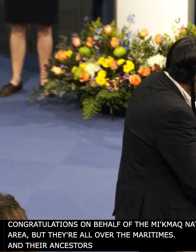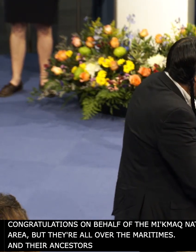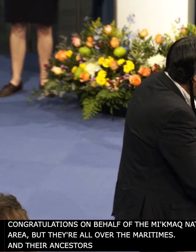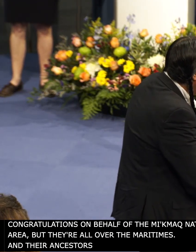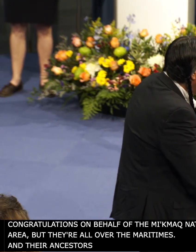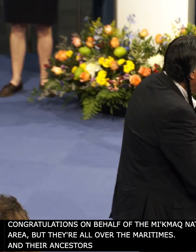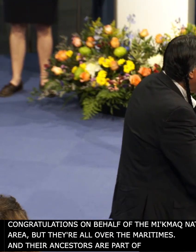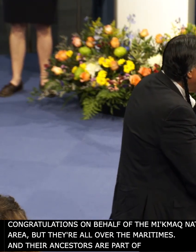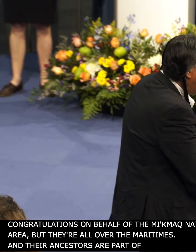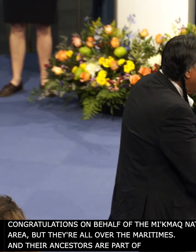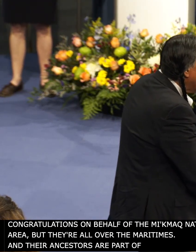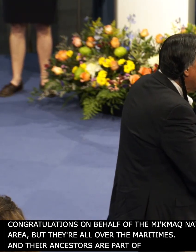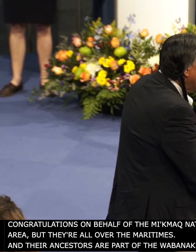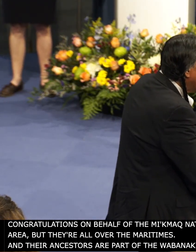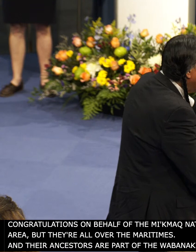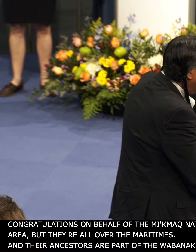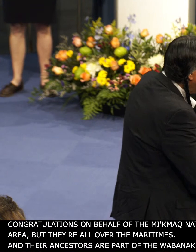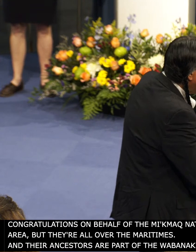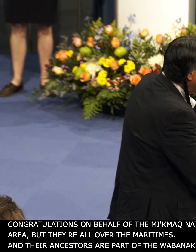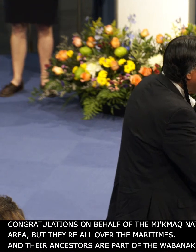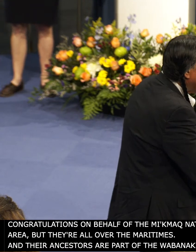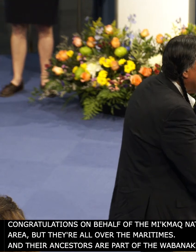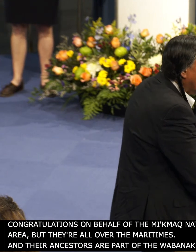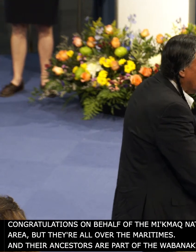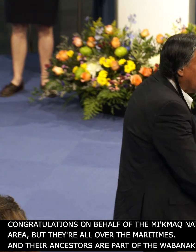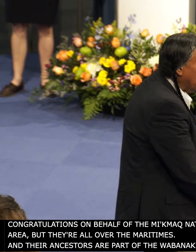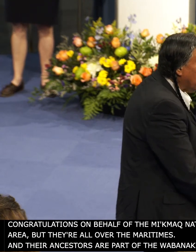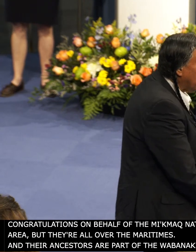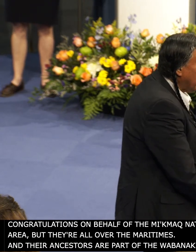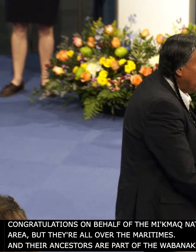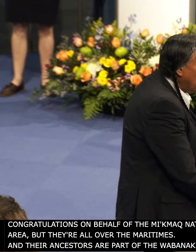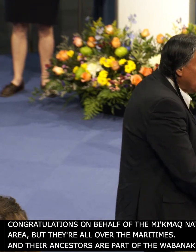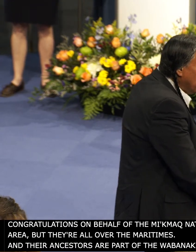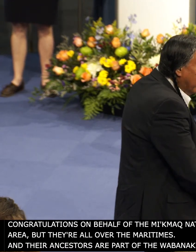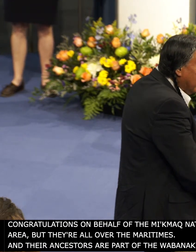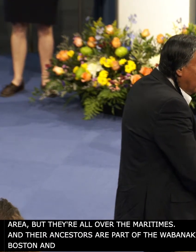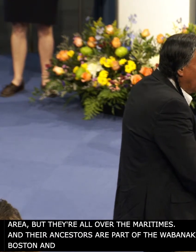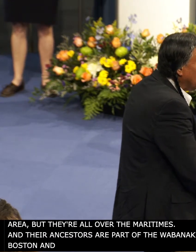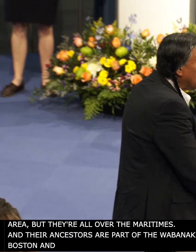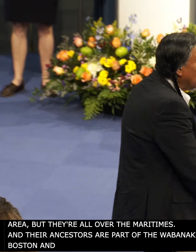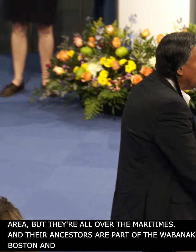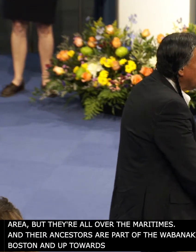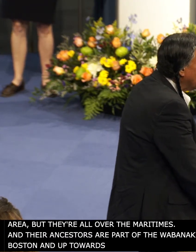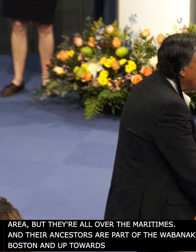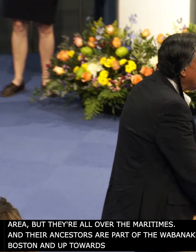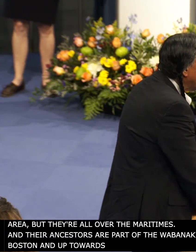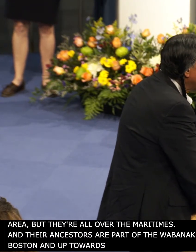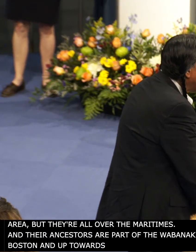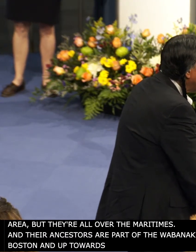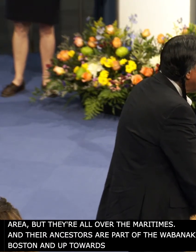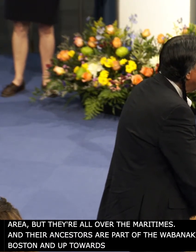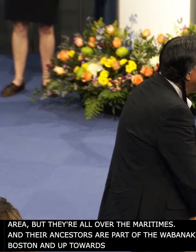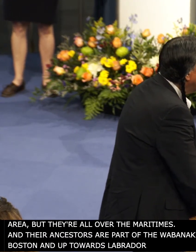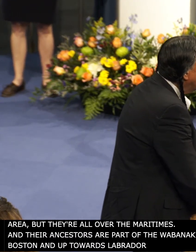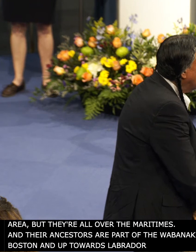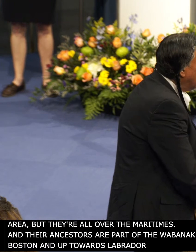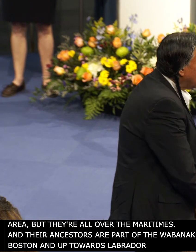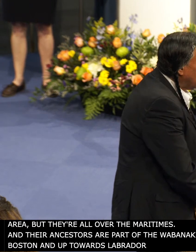is all the way down towards Boston and up towards Labrador, Quebec, all this whole Atlantic region.